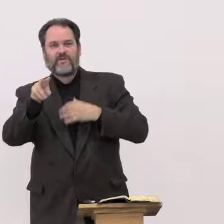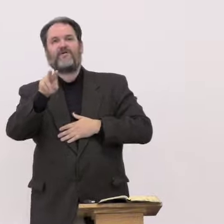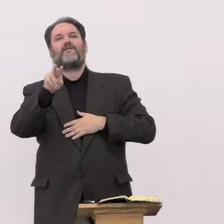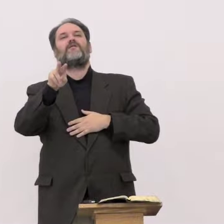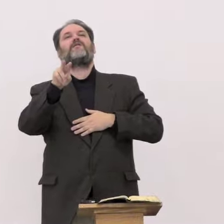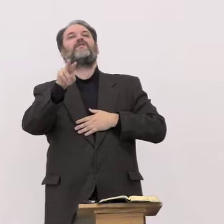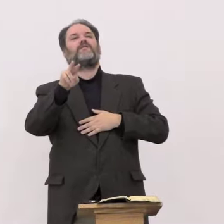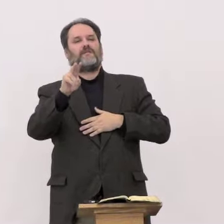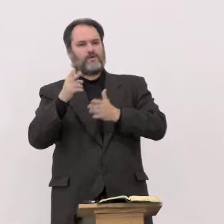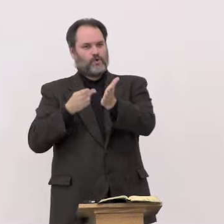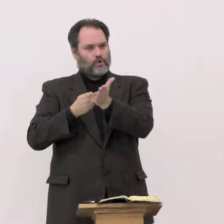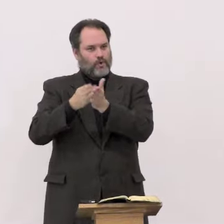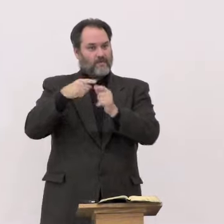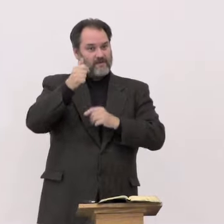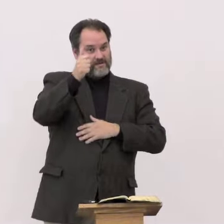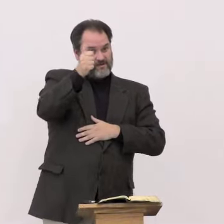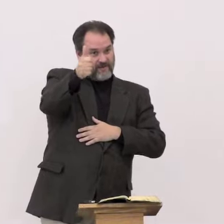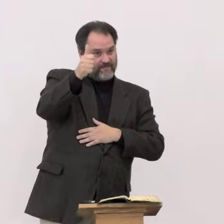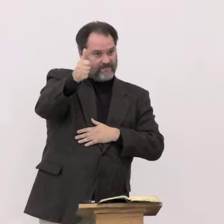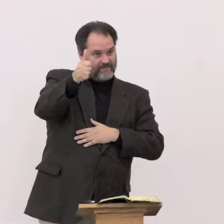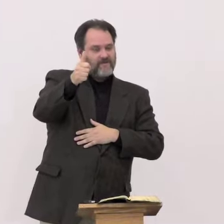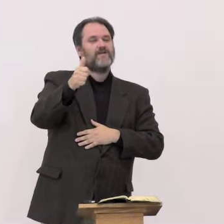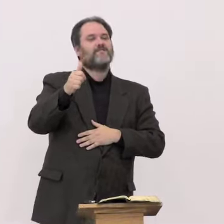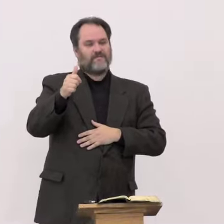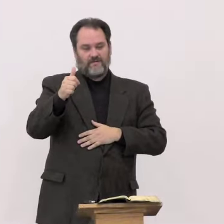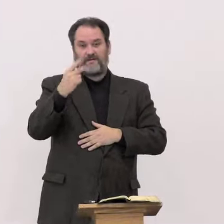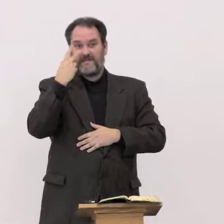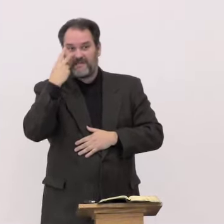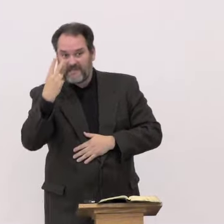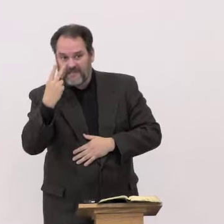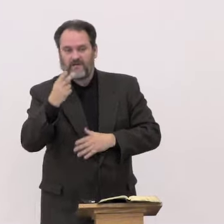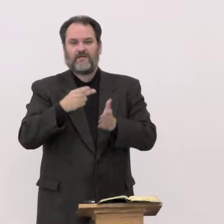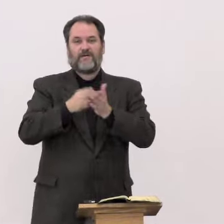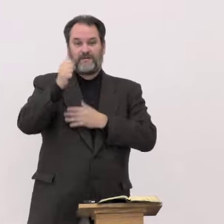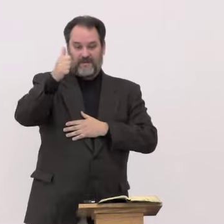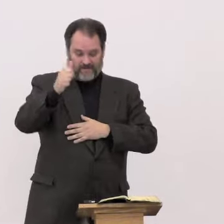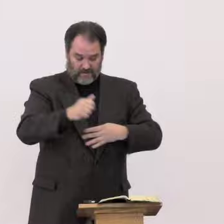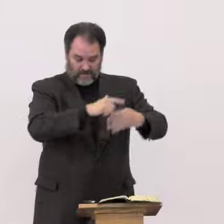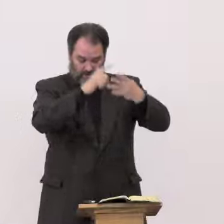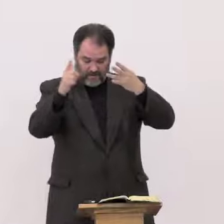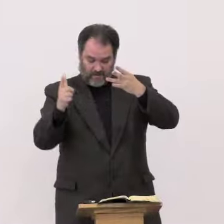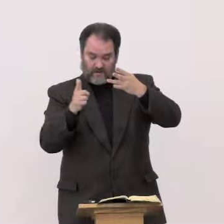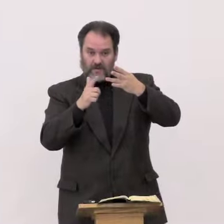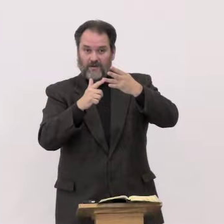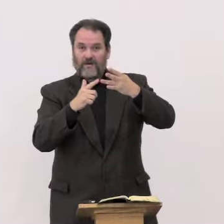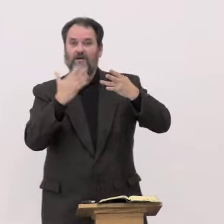follow the Bible and be truthful about yourself. Don't think you're perfect.